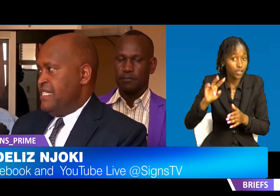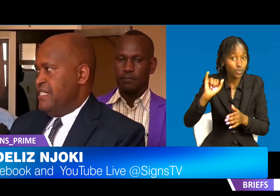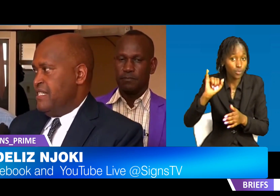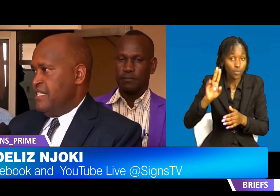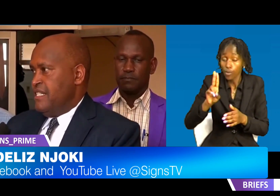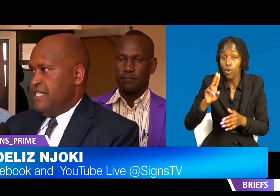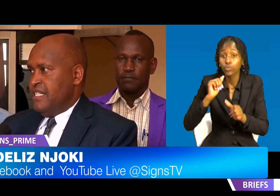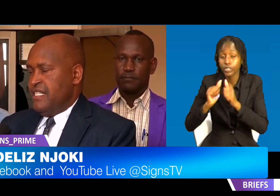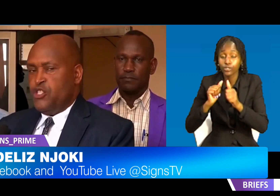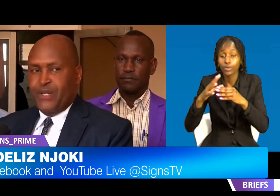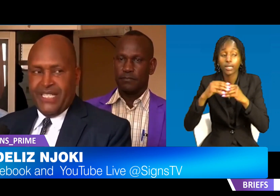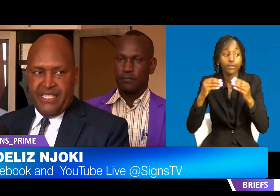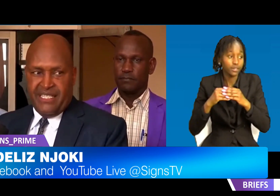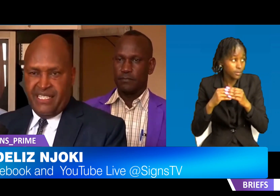designed in 2016.